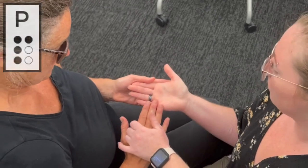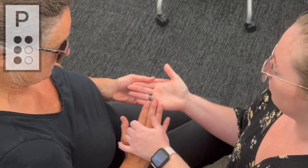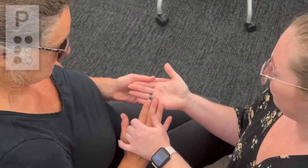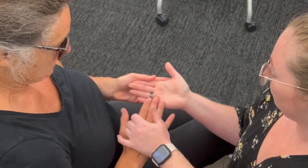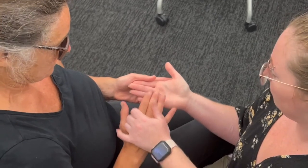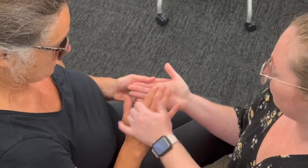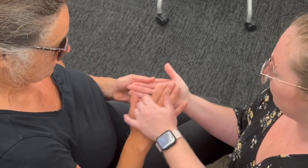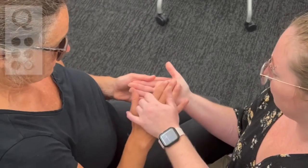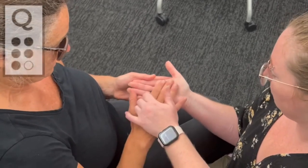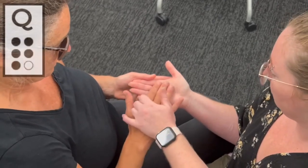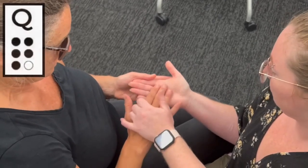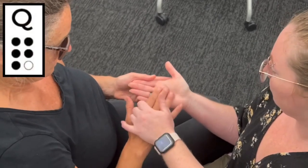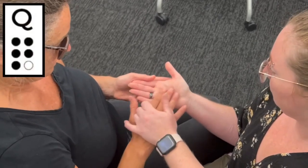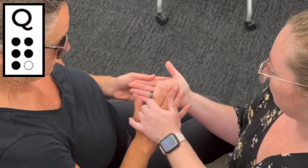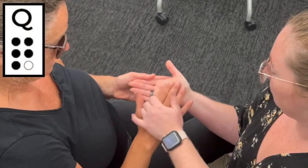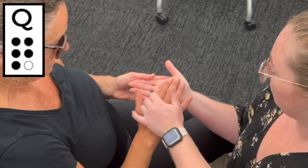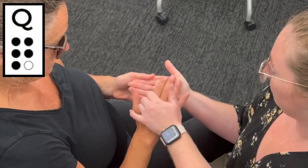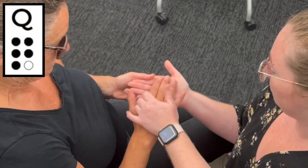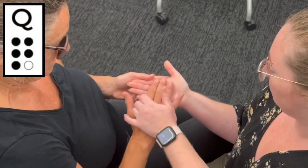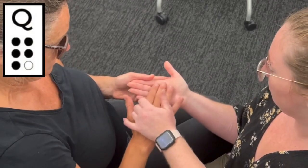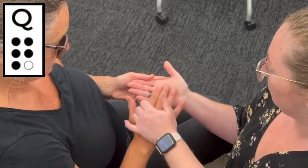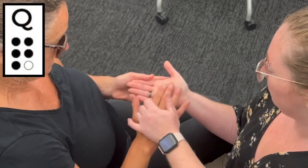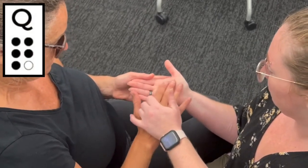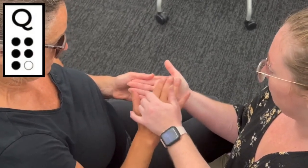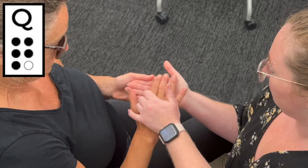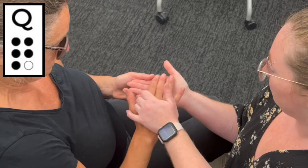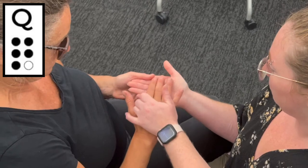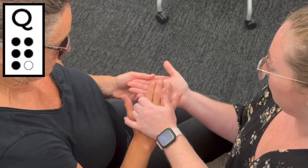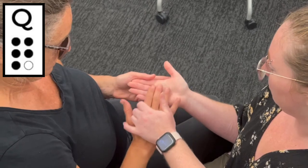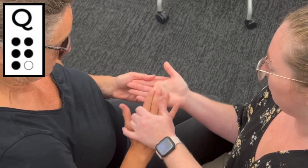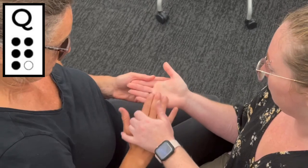1, 2, 3, 4, and 5.